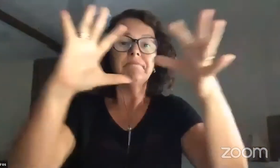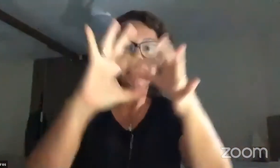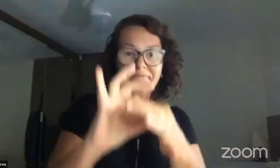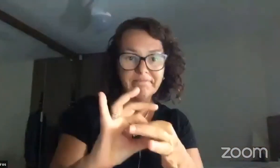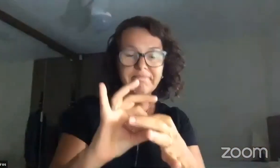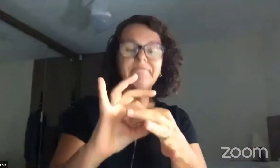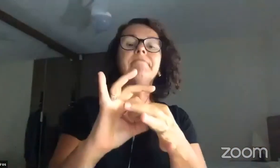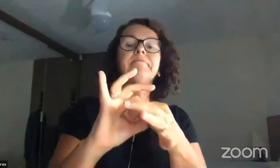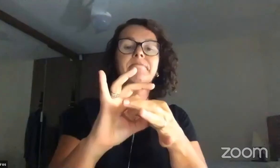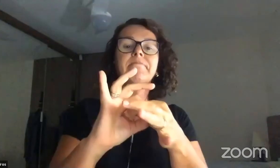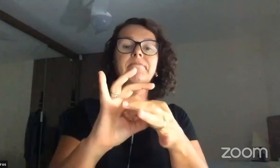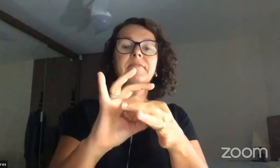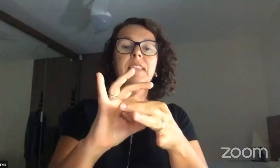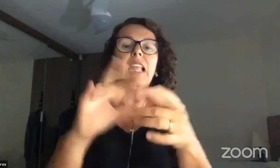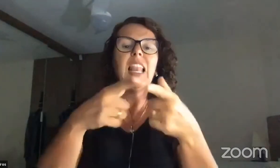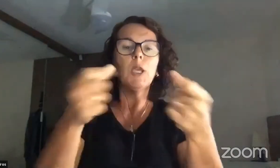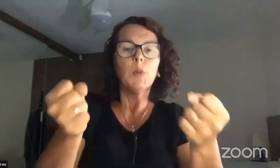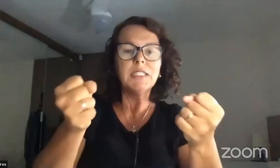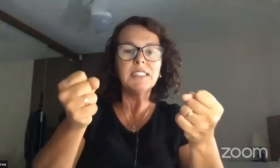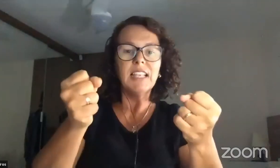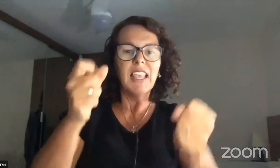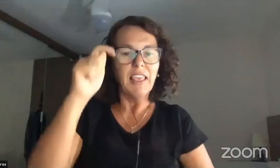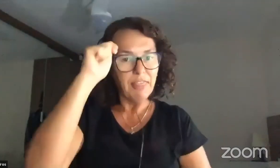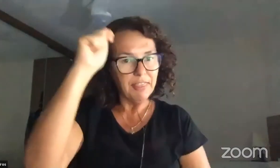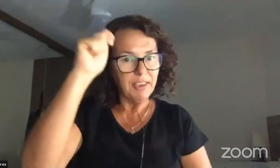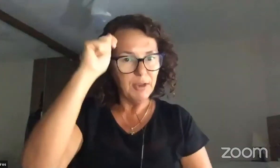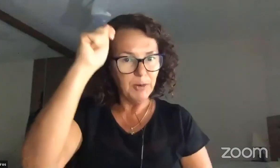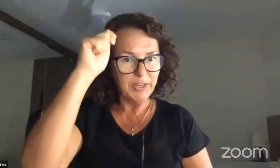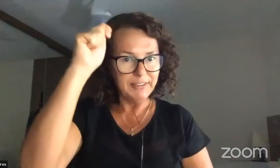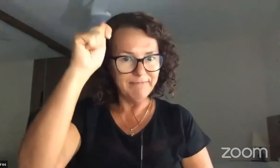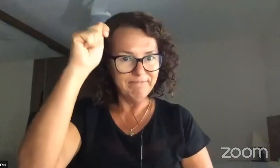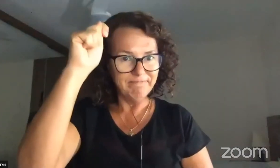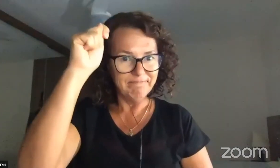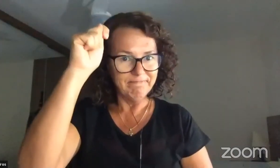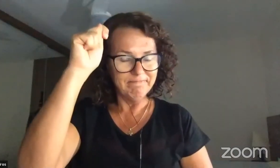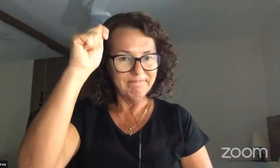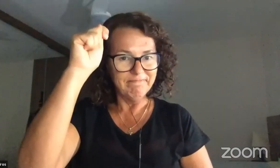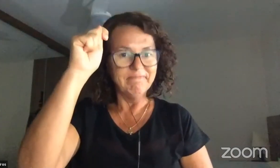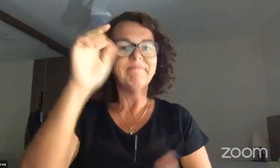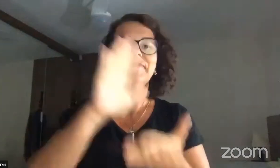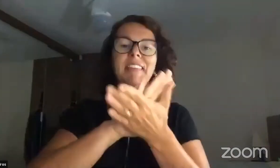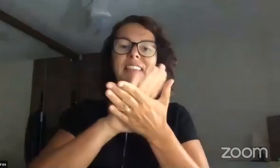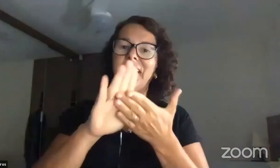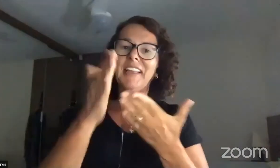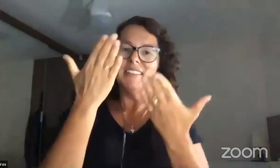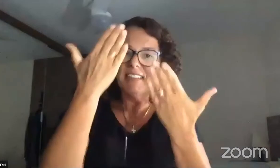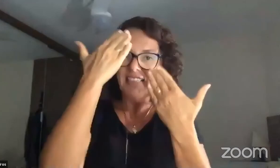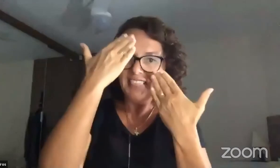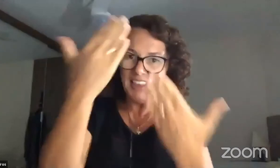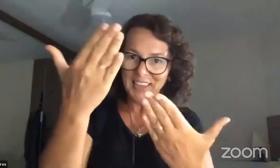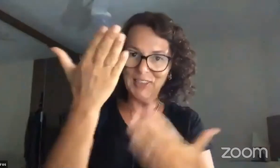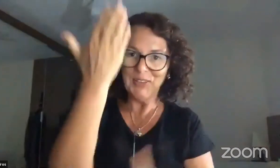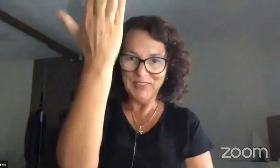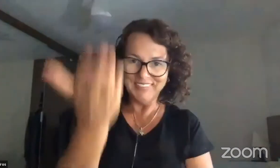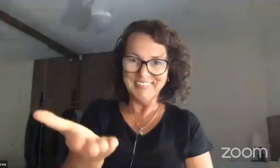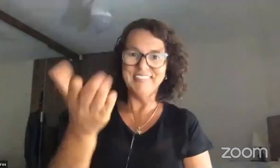The topic is related to language acquisition and linguistic theory. Diane is also the president of